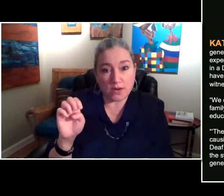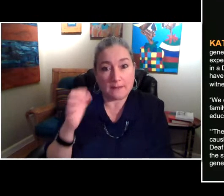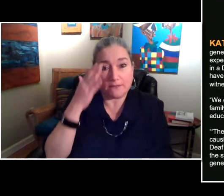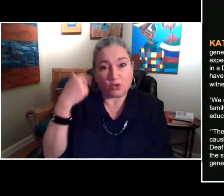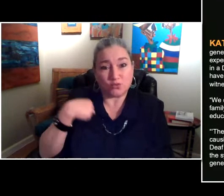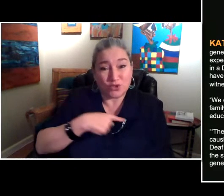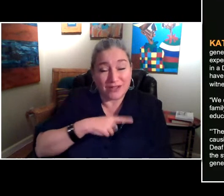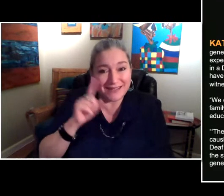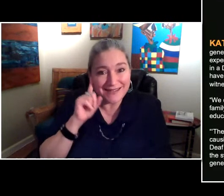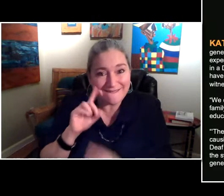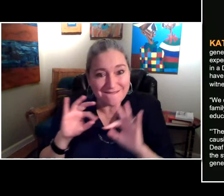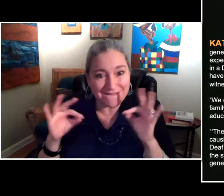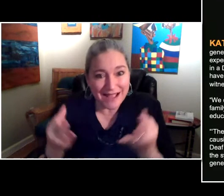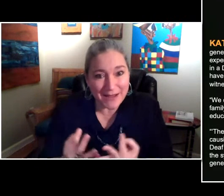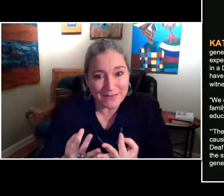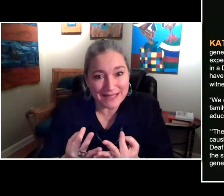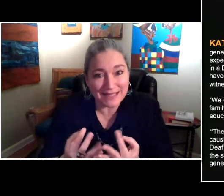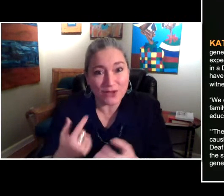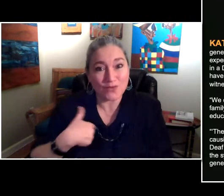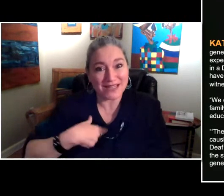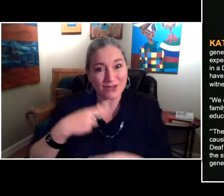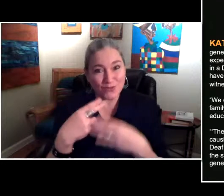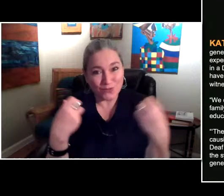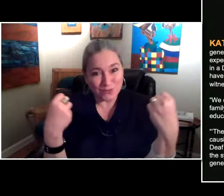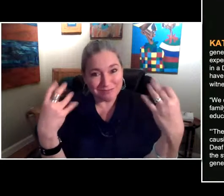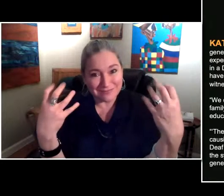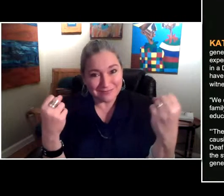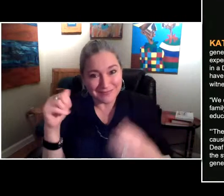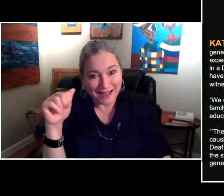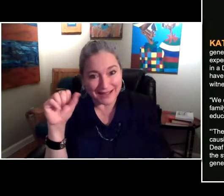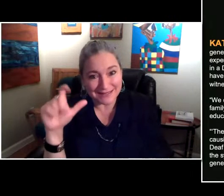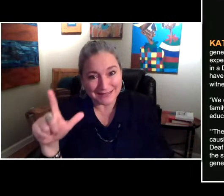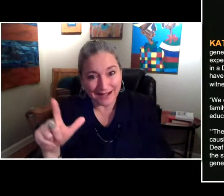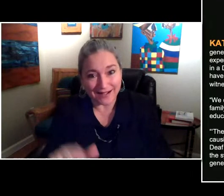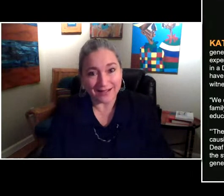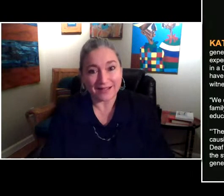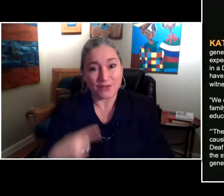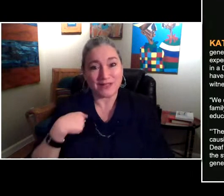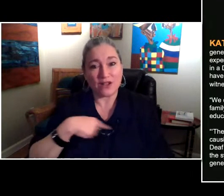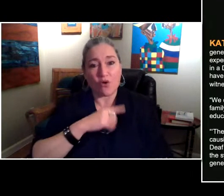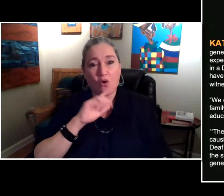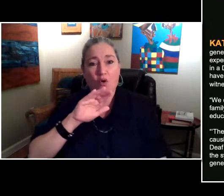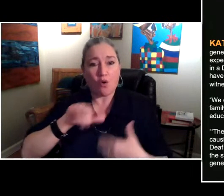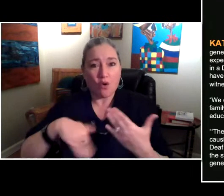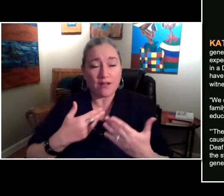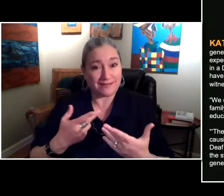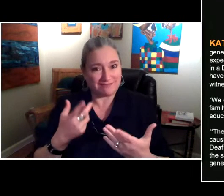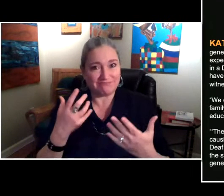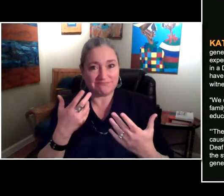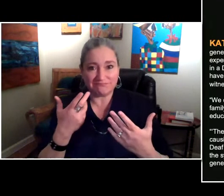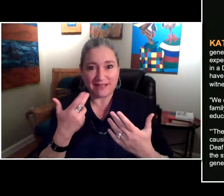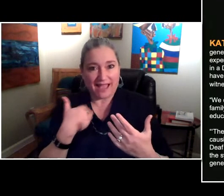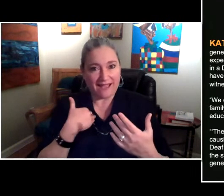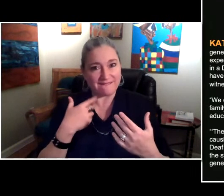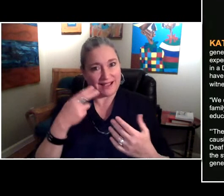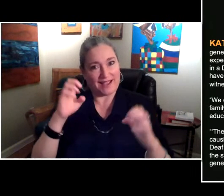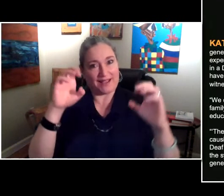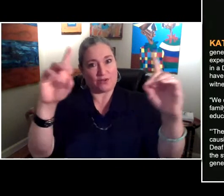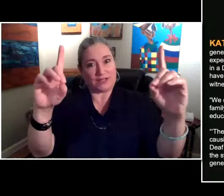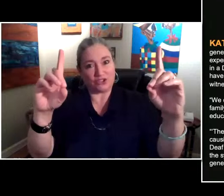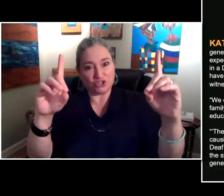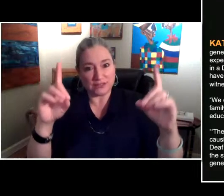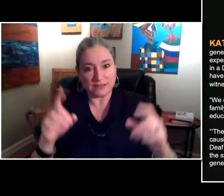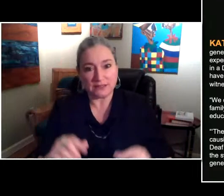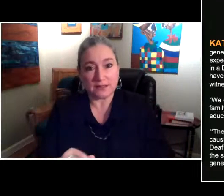I call it a war zone because we are a deaf family and we do use ASL. And we are